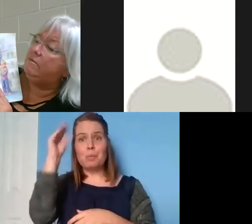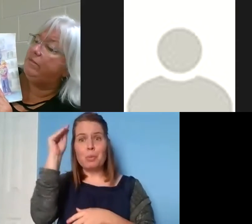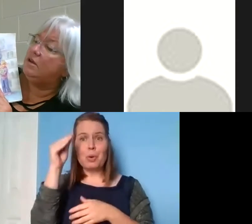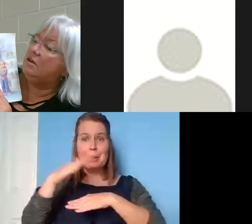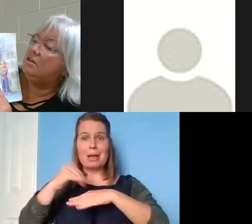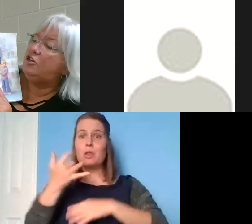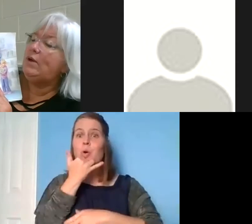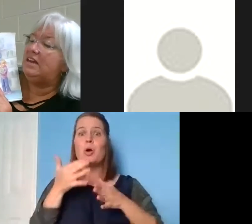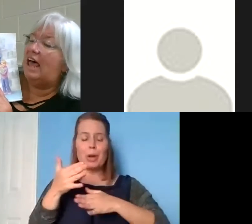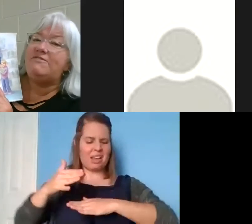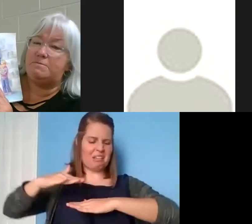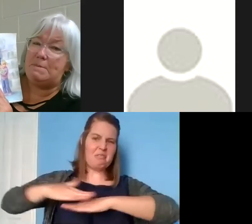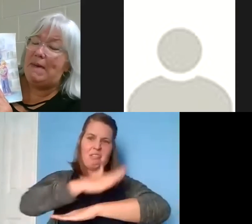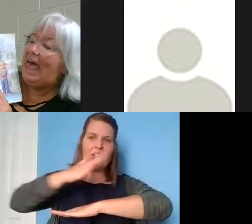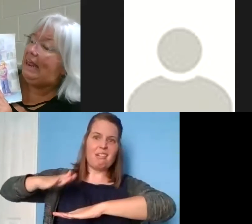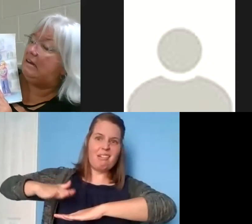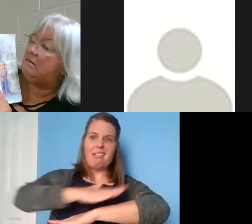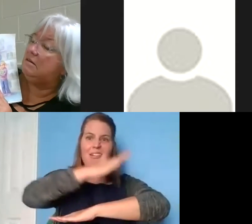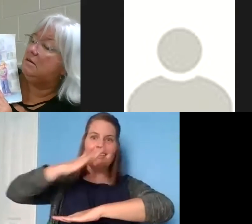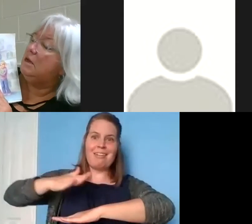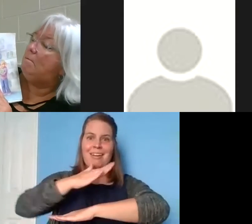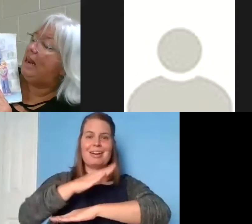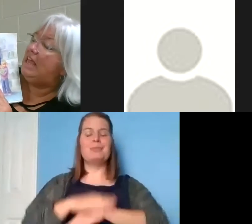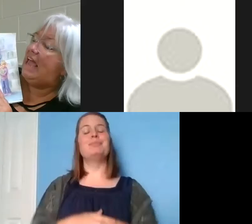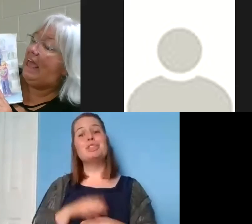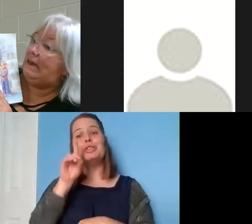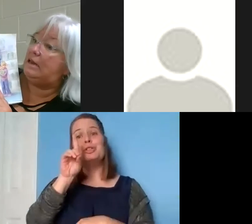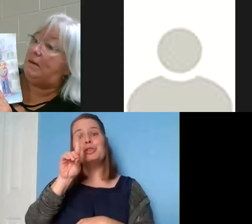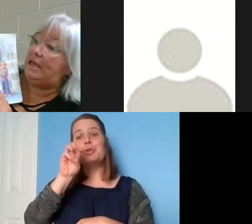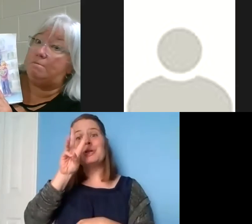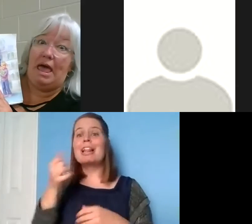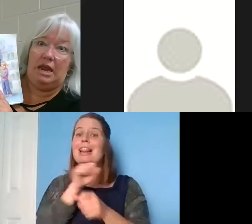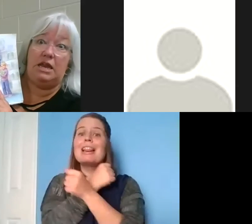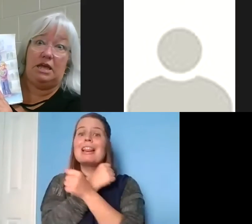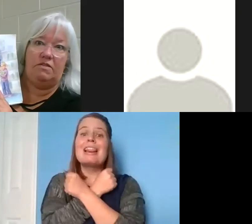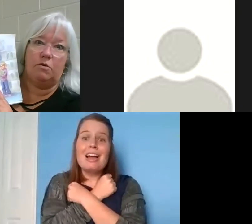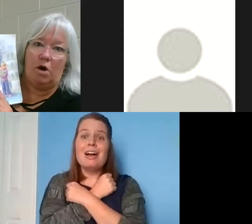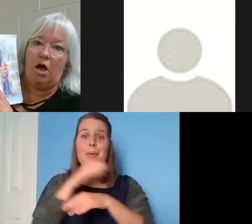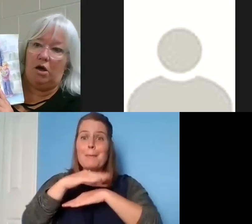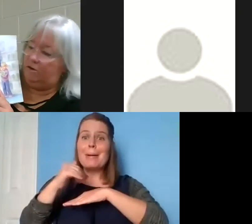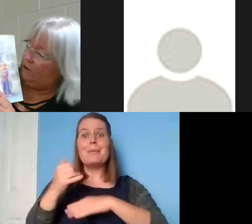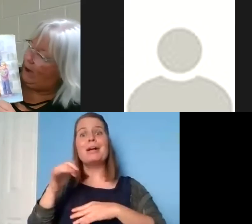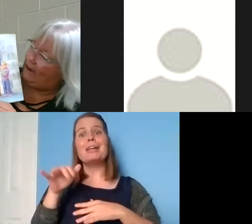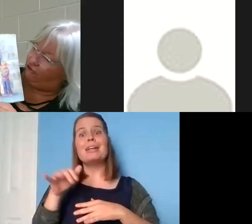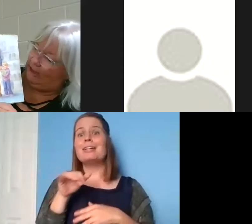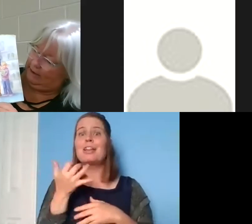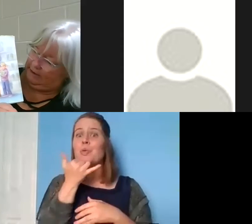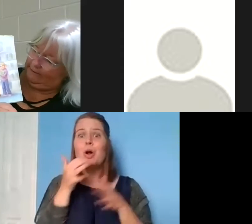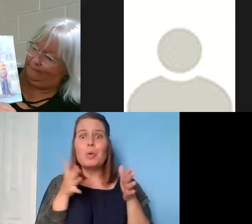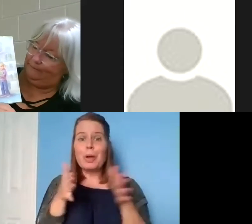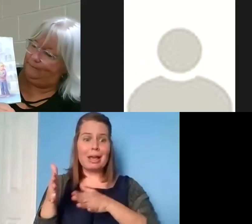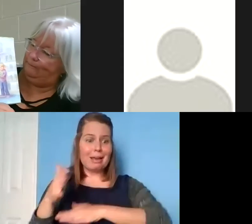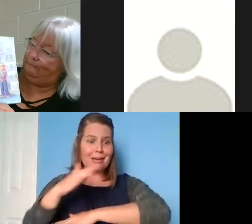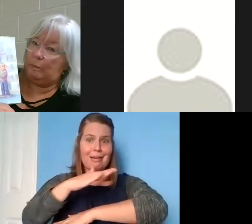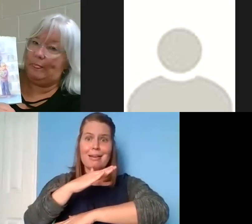direction. Dewey loved to be petted, but he hated being petted in the wrong direction.